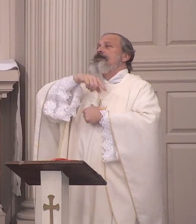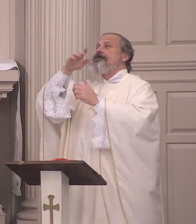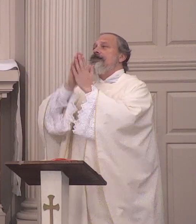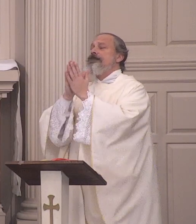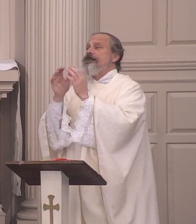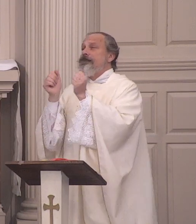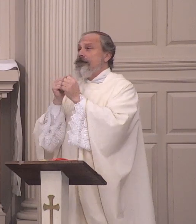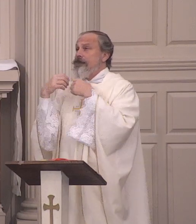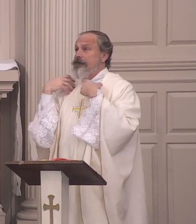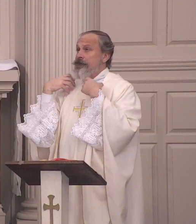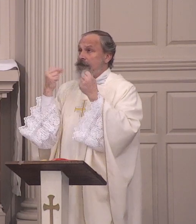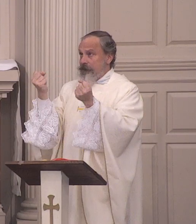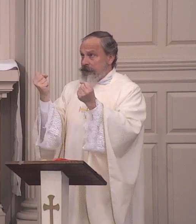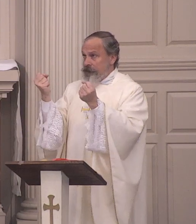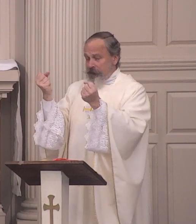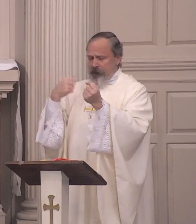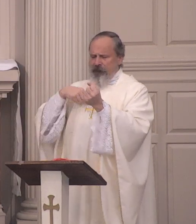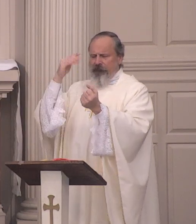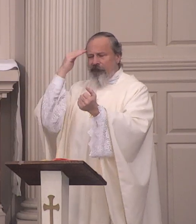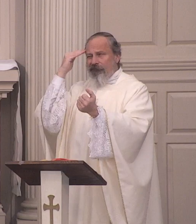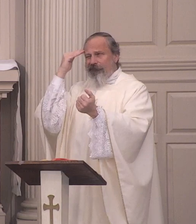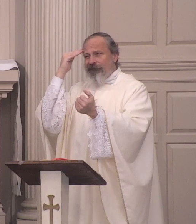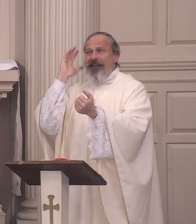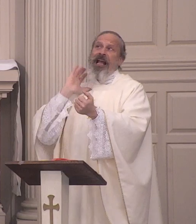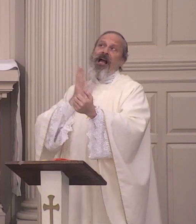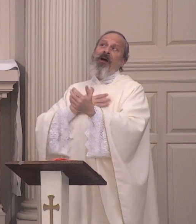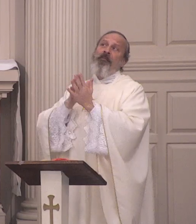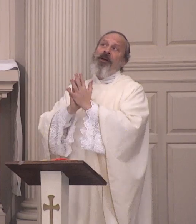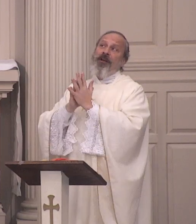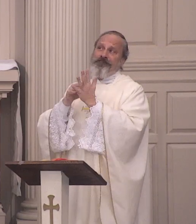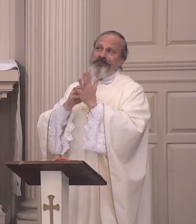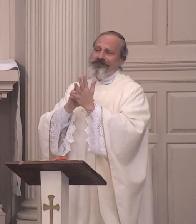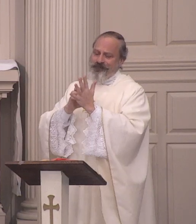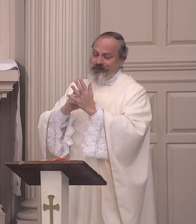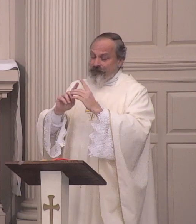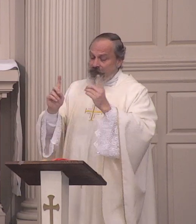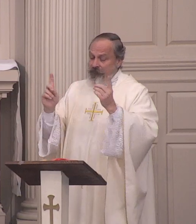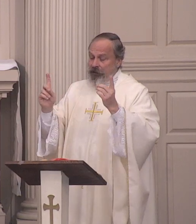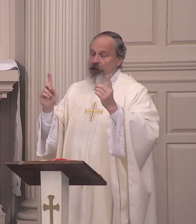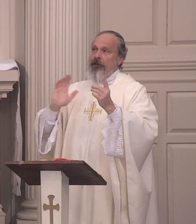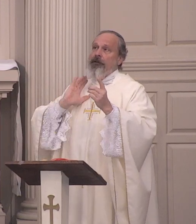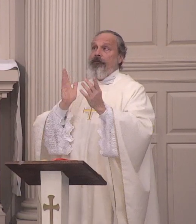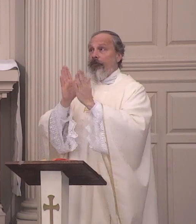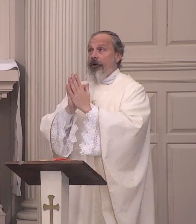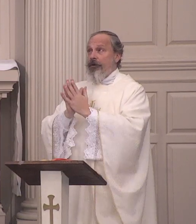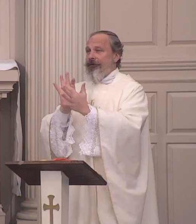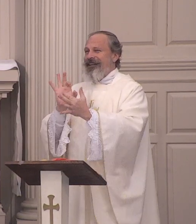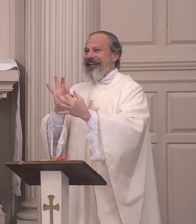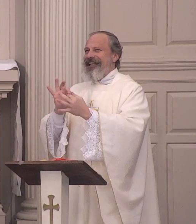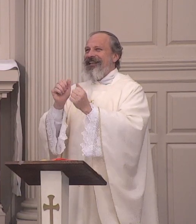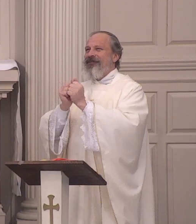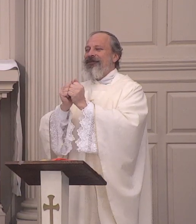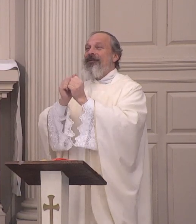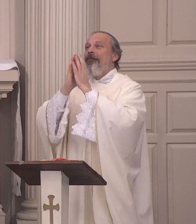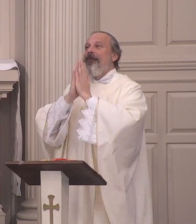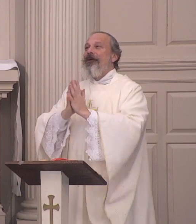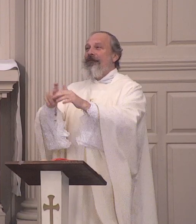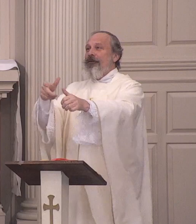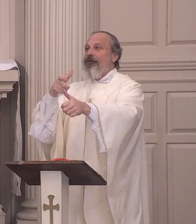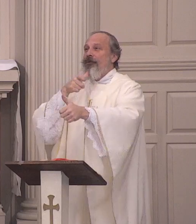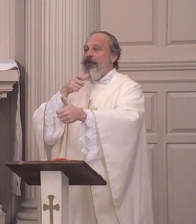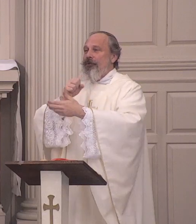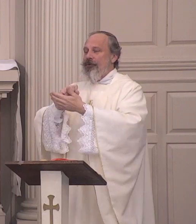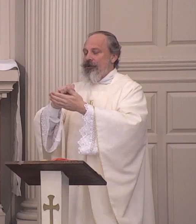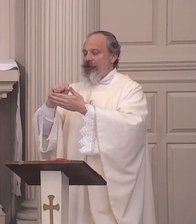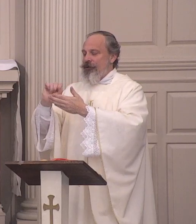Almighty and ever-living God, we pray to you with confidence as we unite